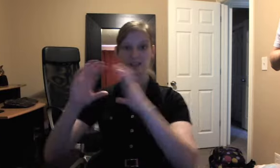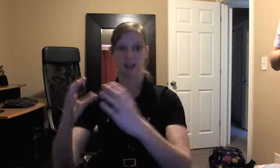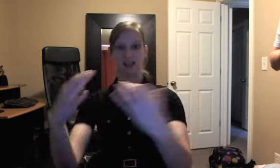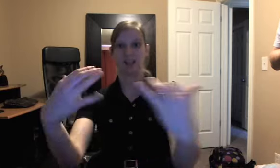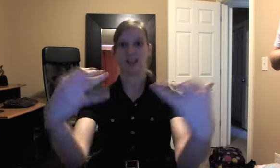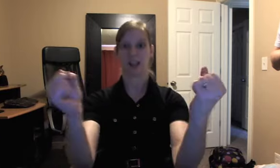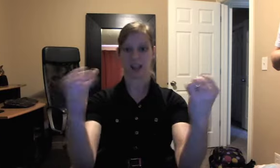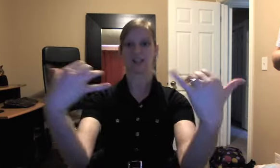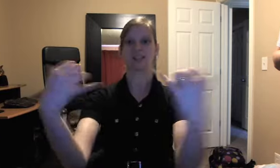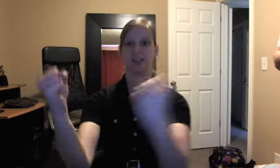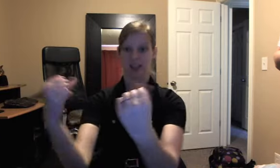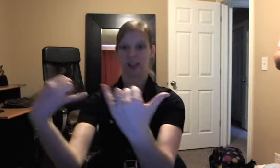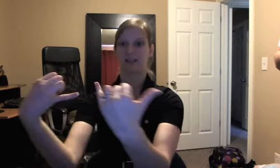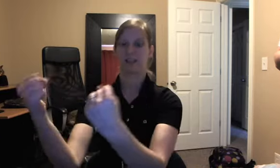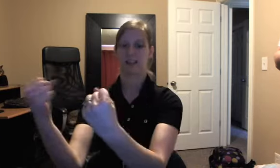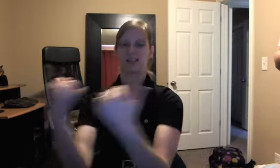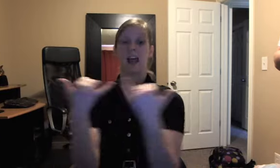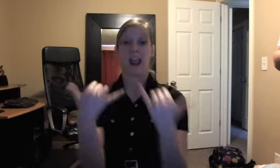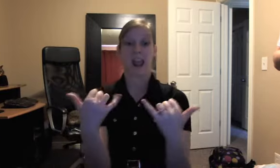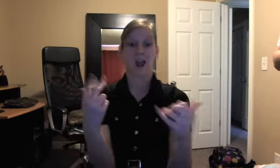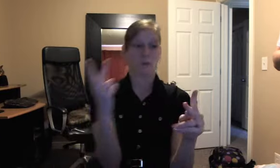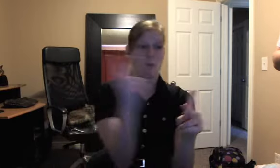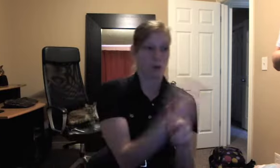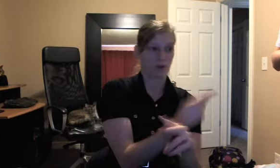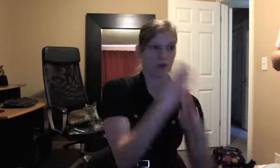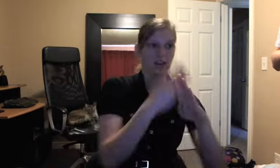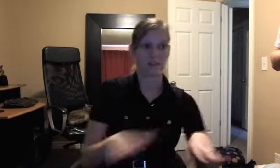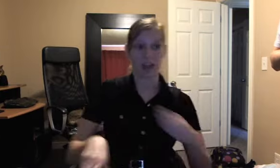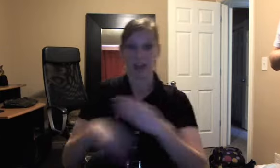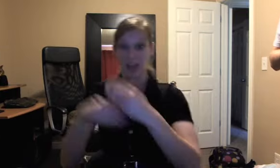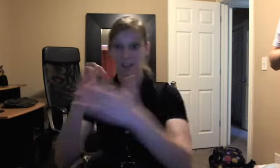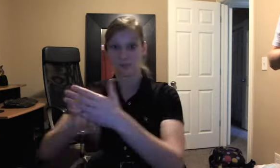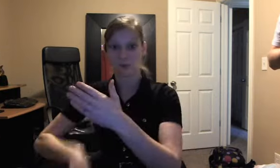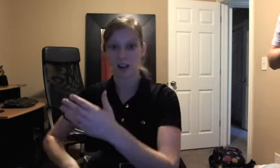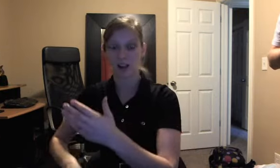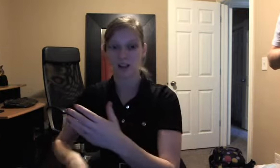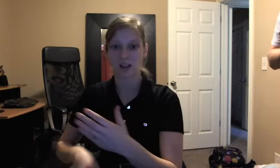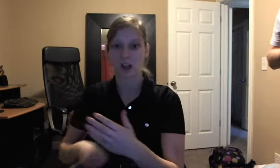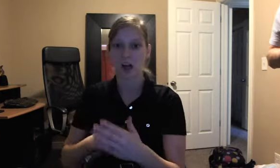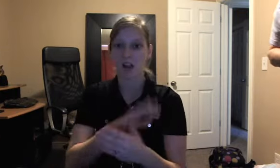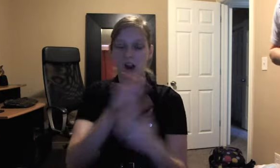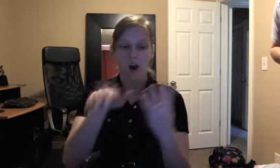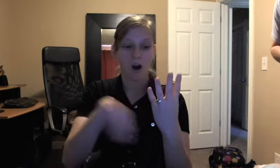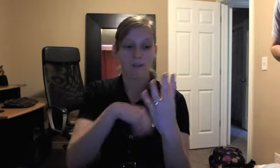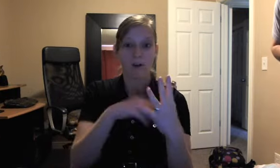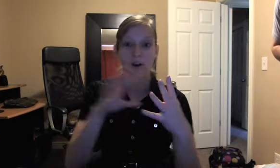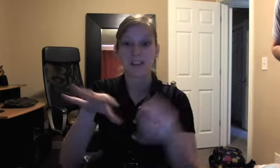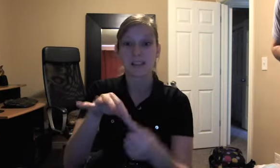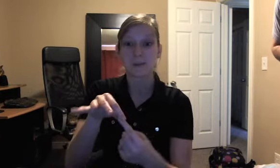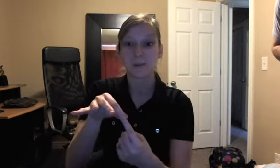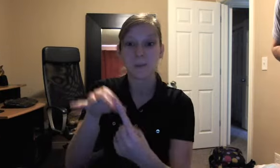Multiplying and dividing and adding and subtracting are special. They are